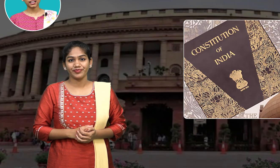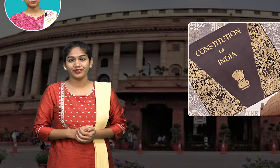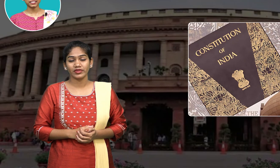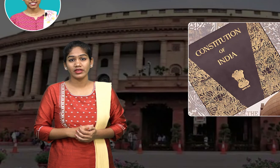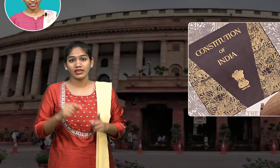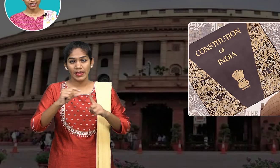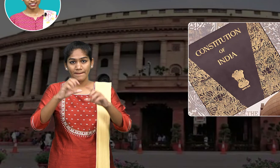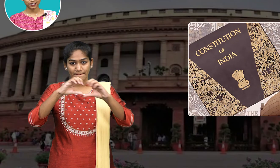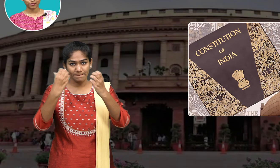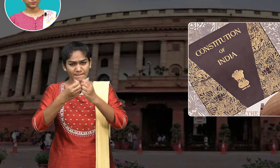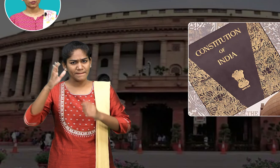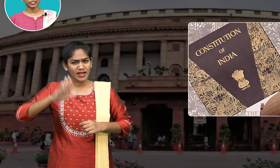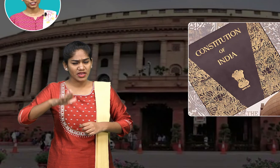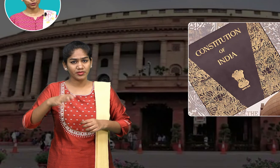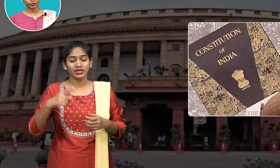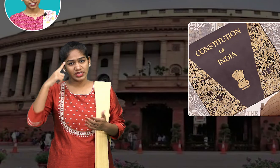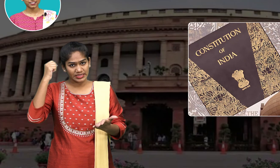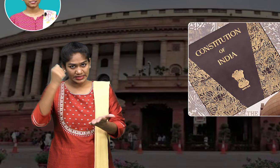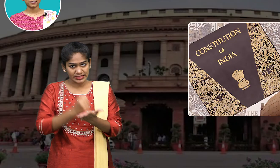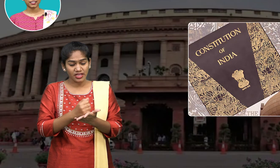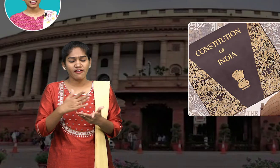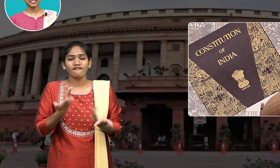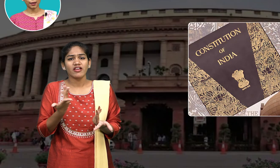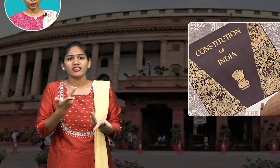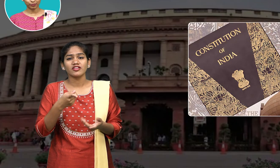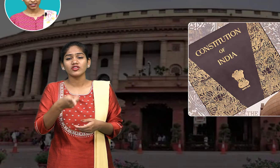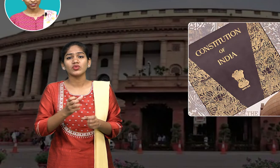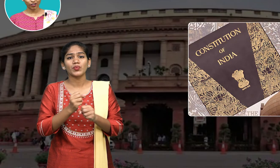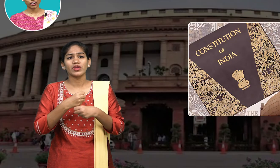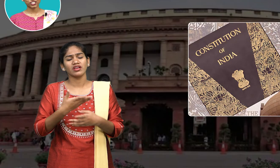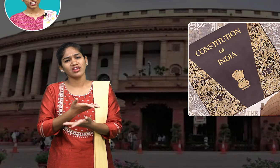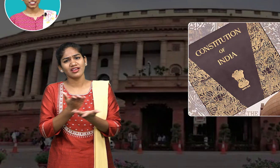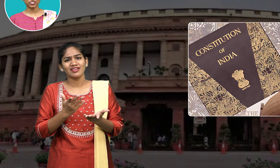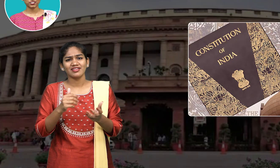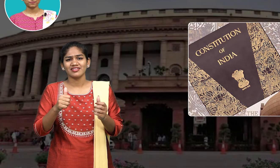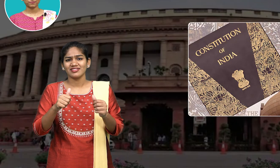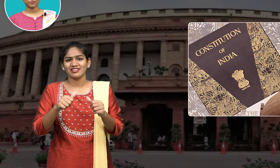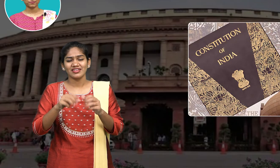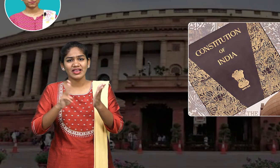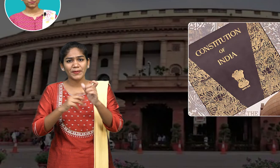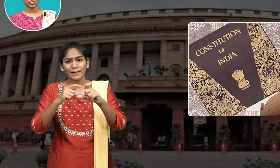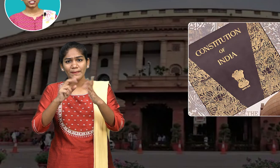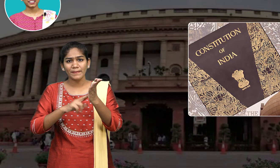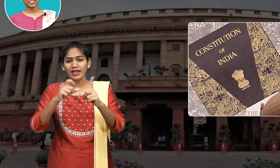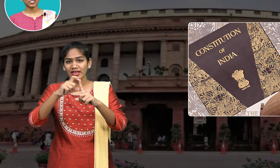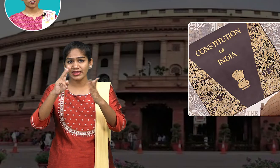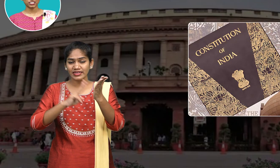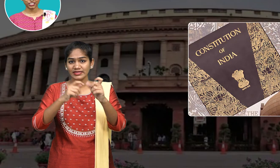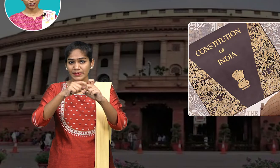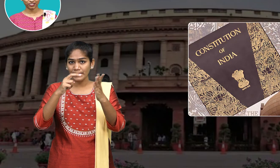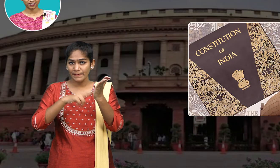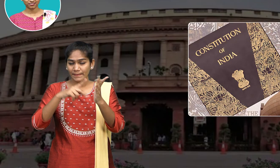The Parliament decides whether to make any amendment or change to the